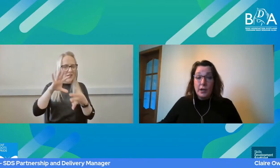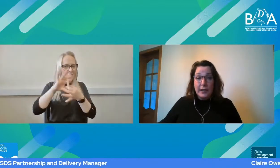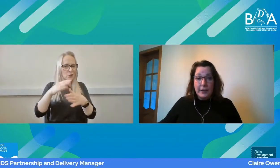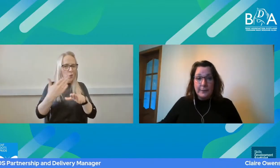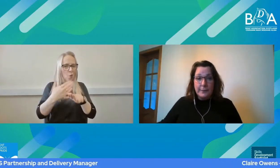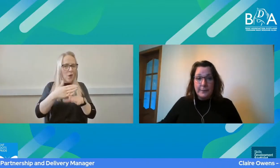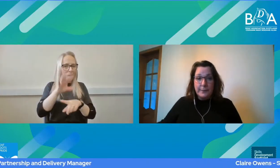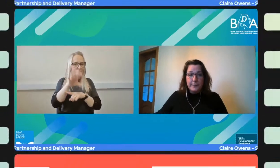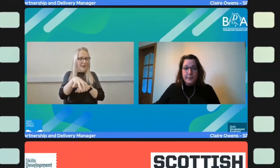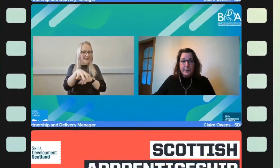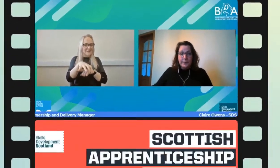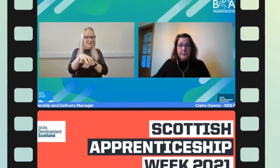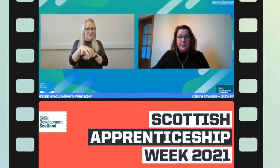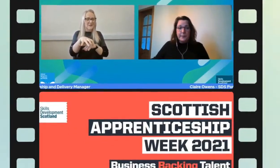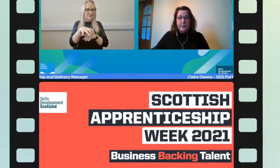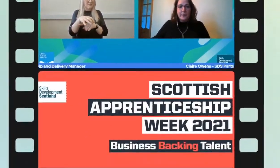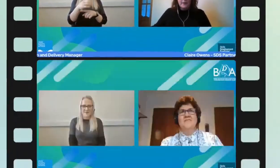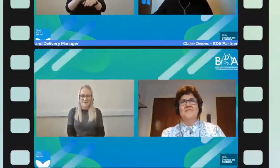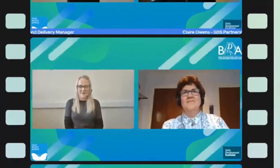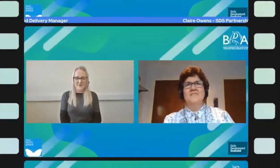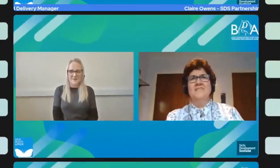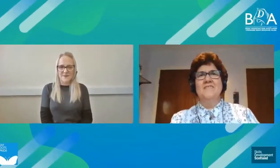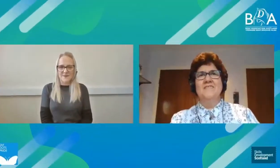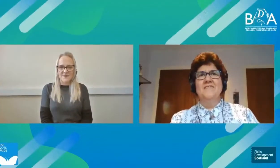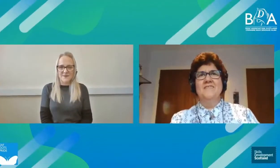of work earlier.